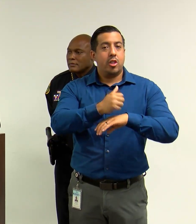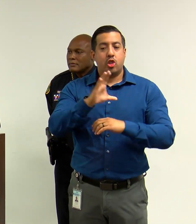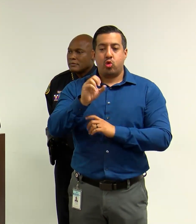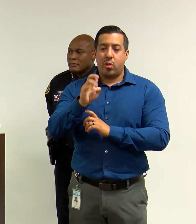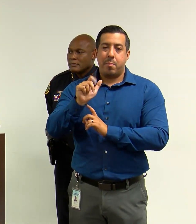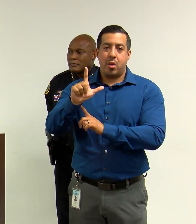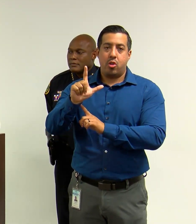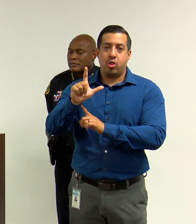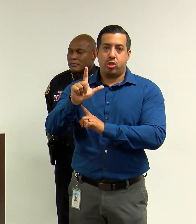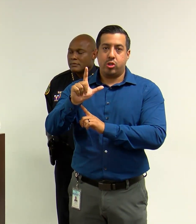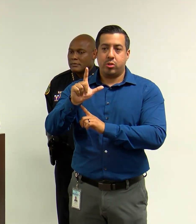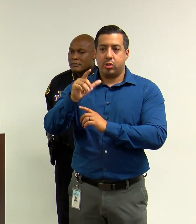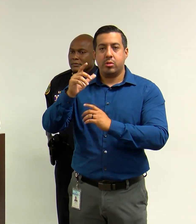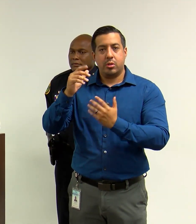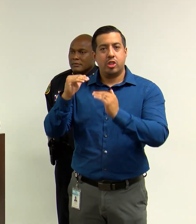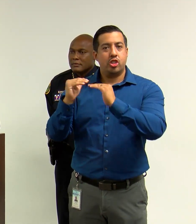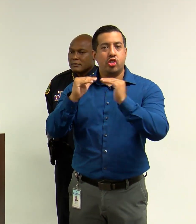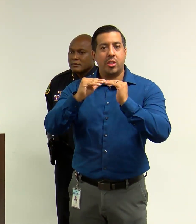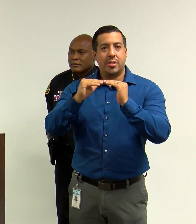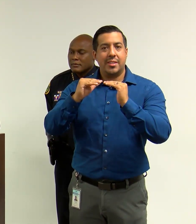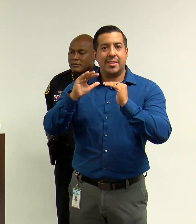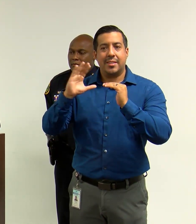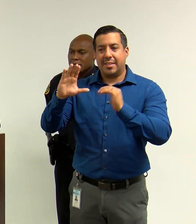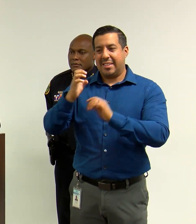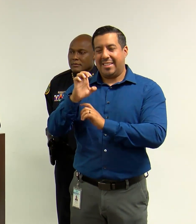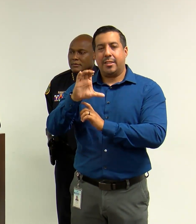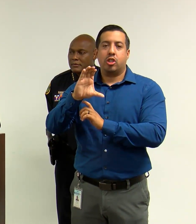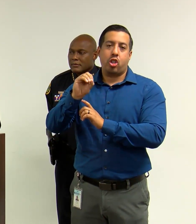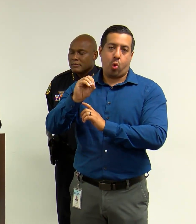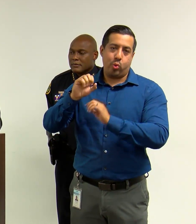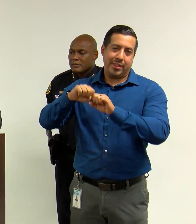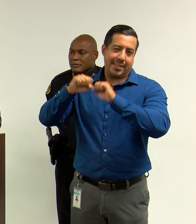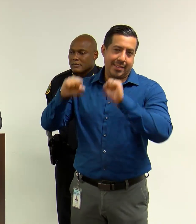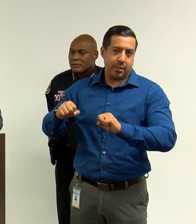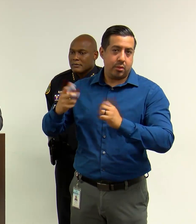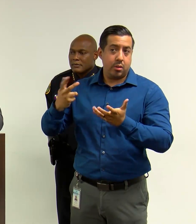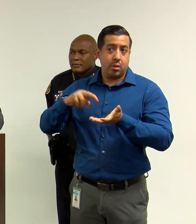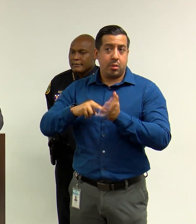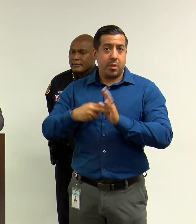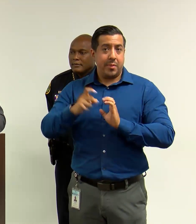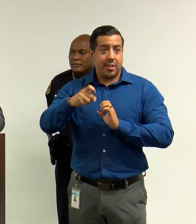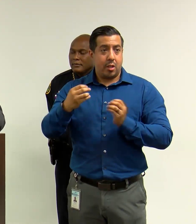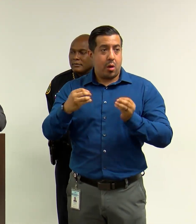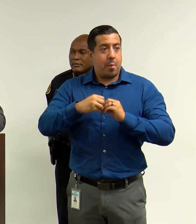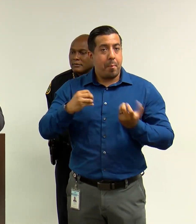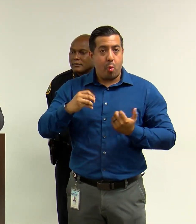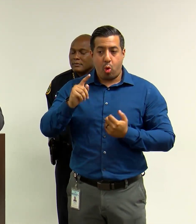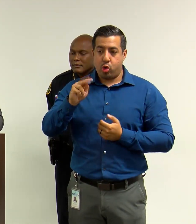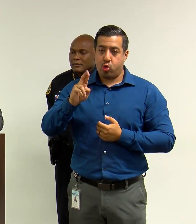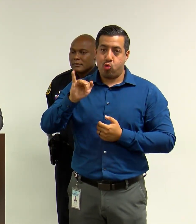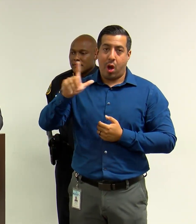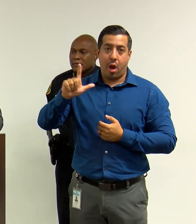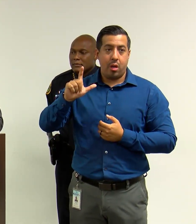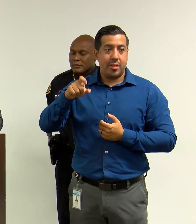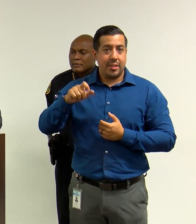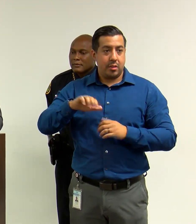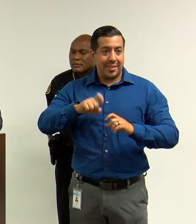justice ecosystem, which means you got to have now more jury trials. They've got to open up.